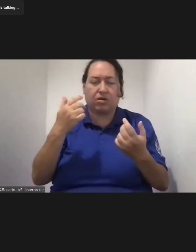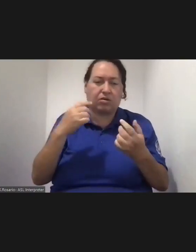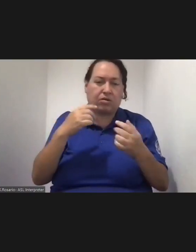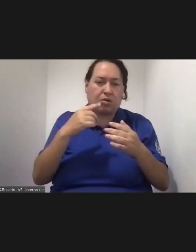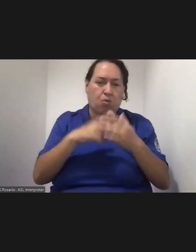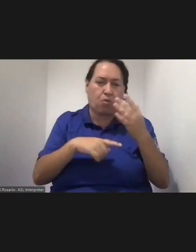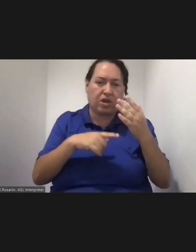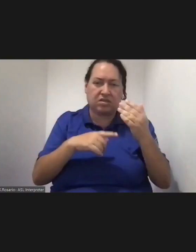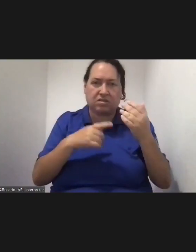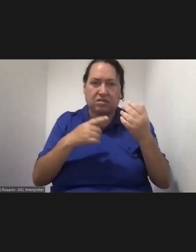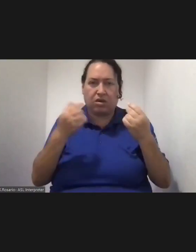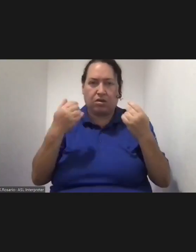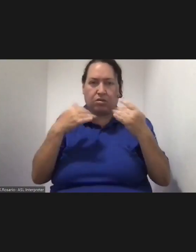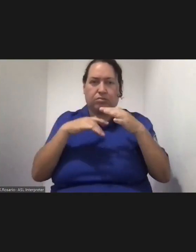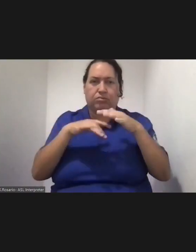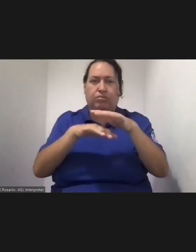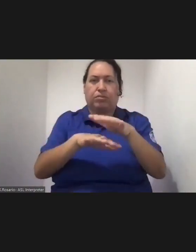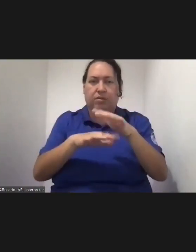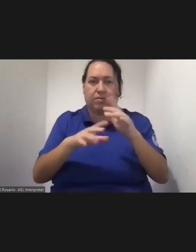No, I'm not.